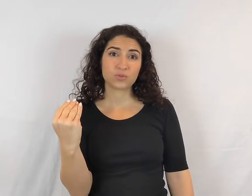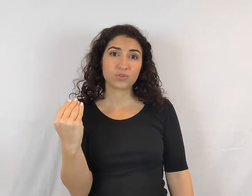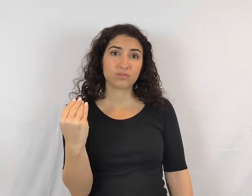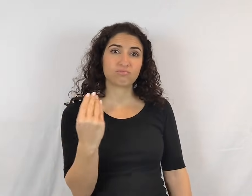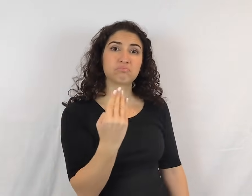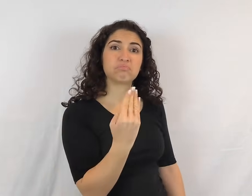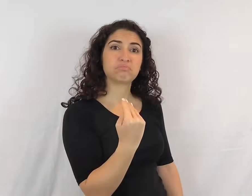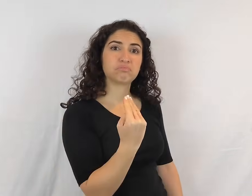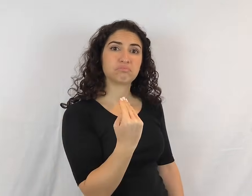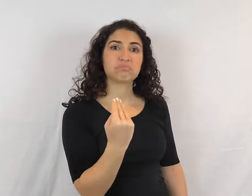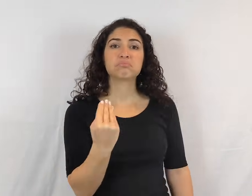2014,